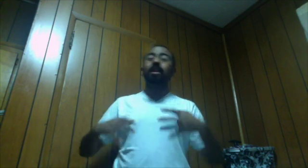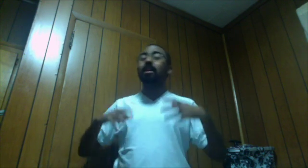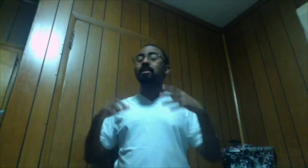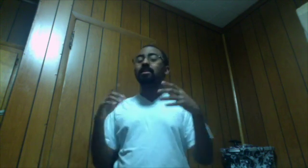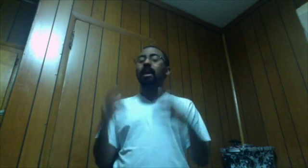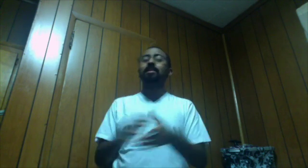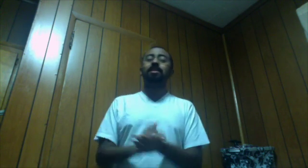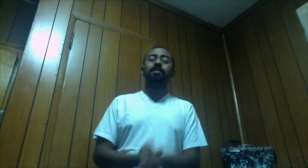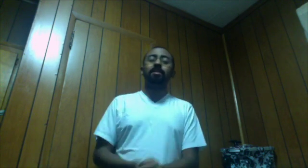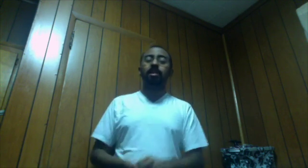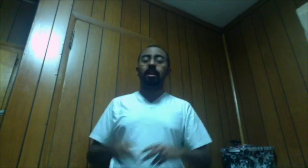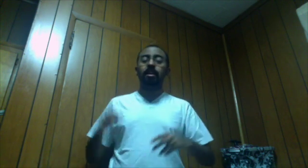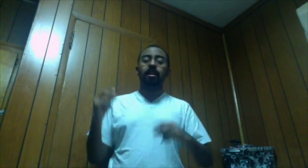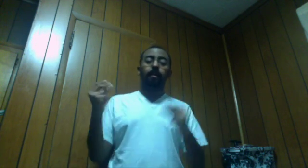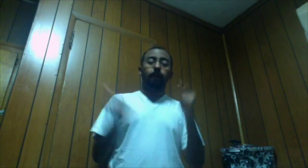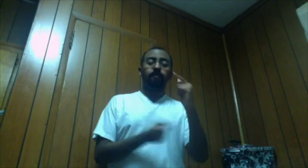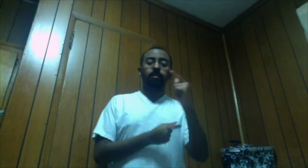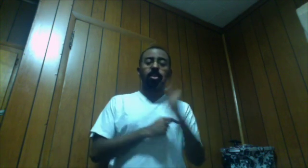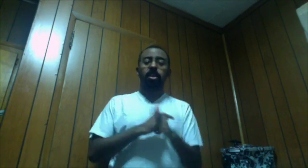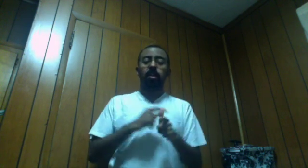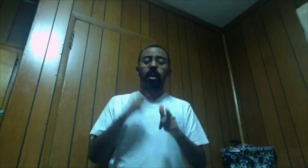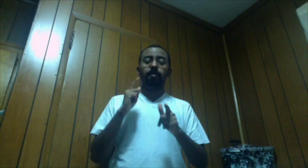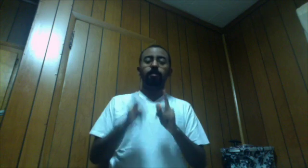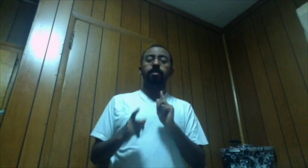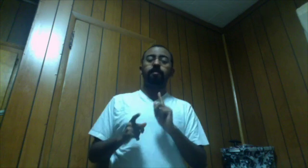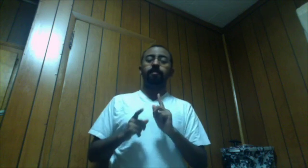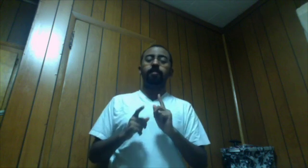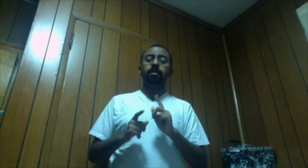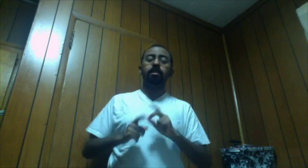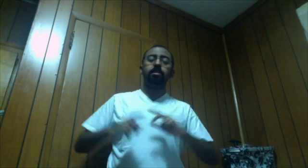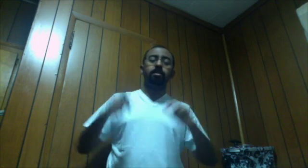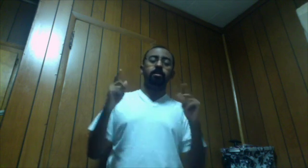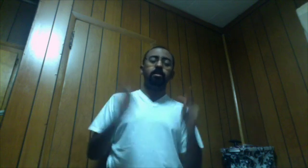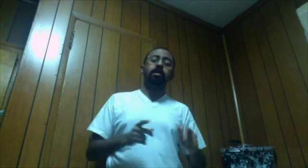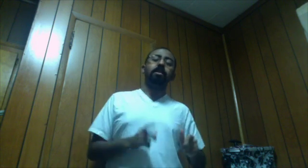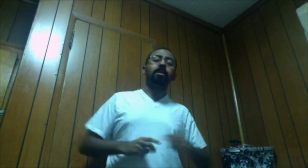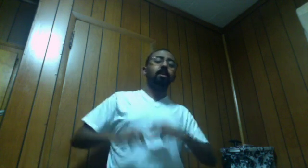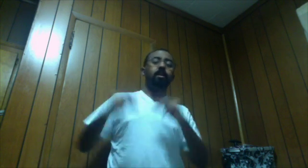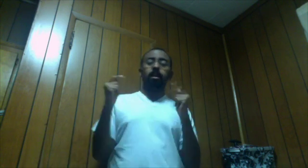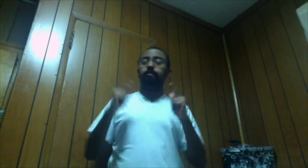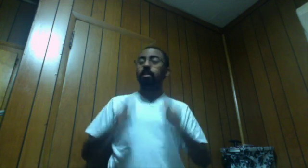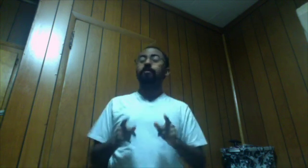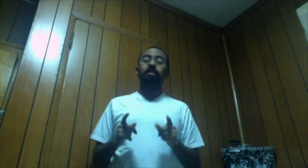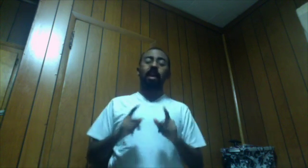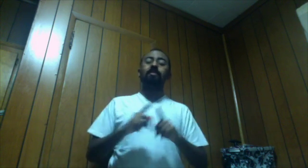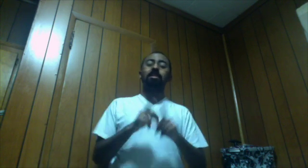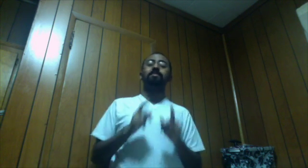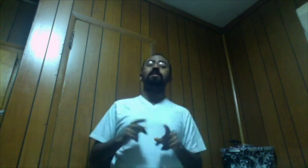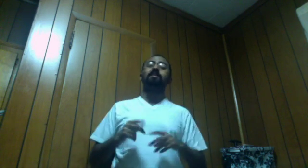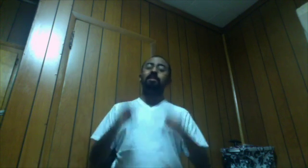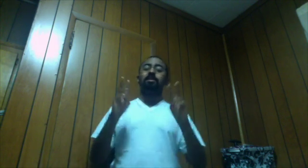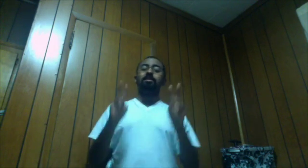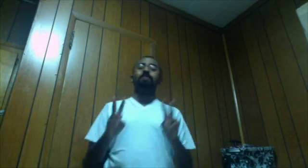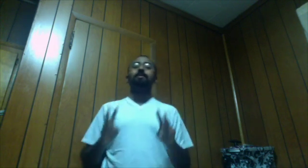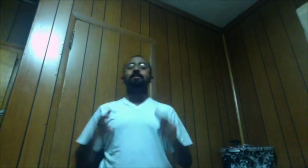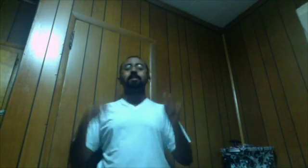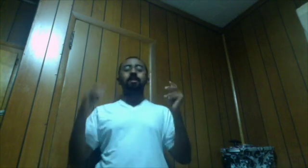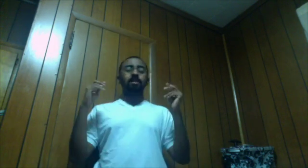Is that serious? And shit, I'm almost at 15 minutes. There's no way. Okay, I'm definitely gonna have to split this into 2 parts.